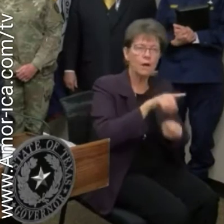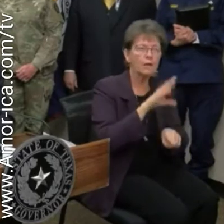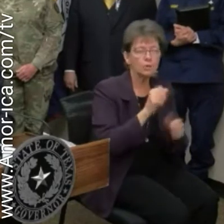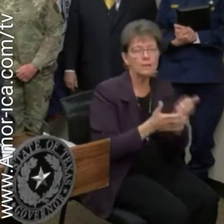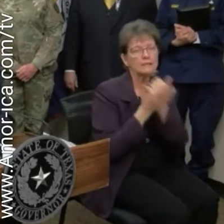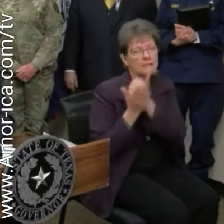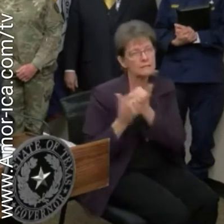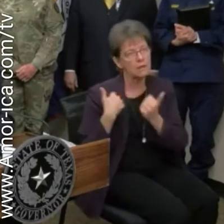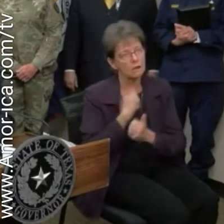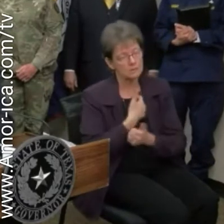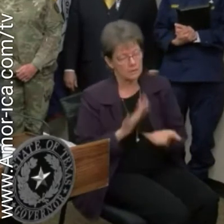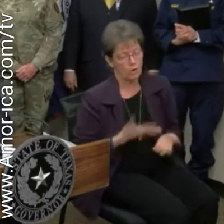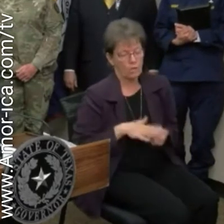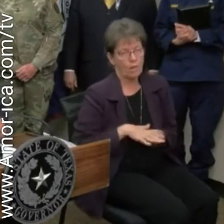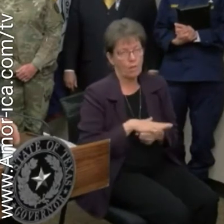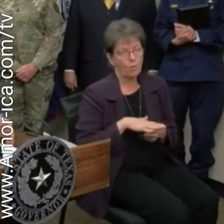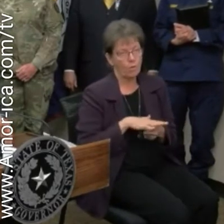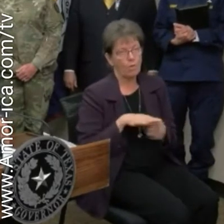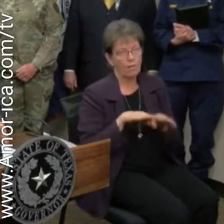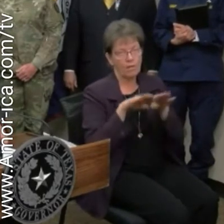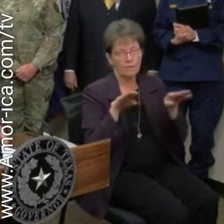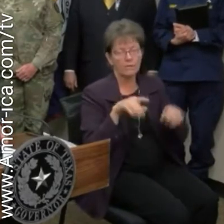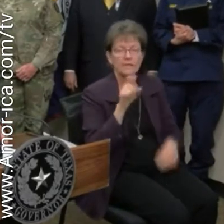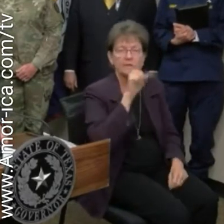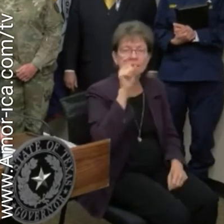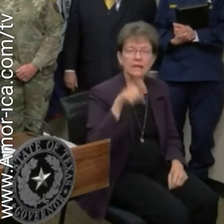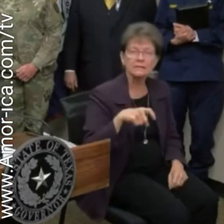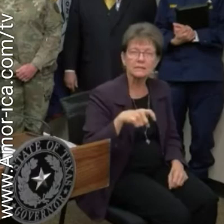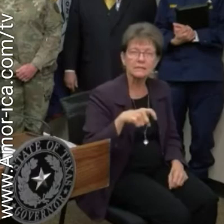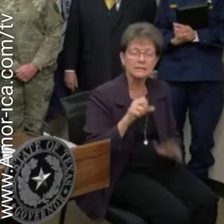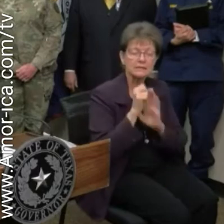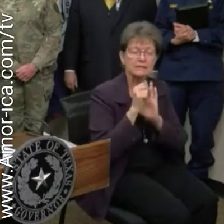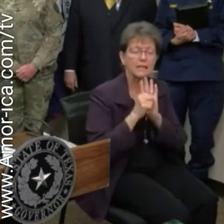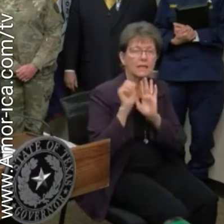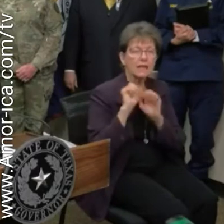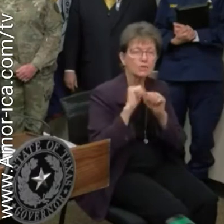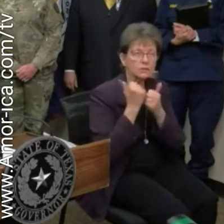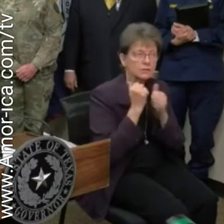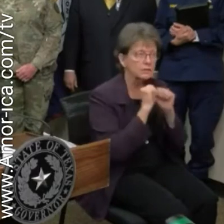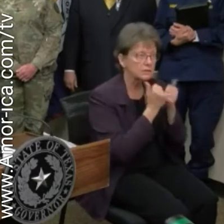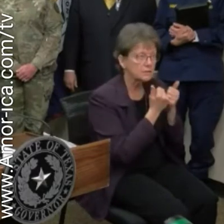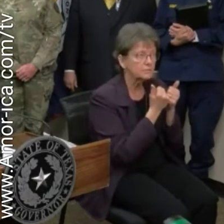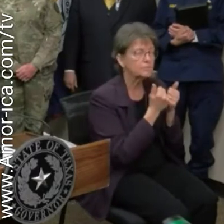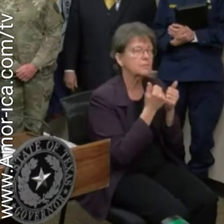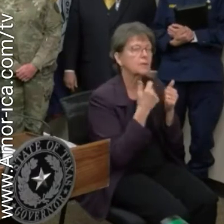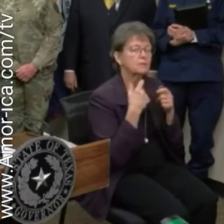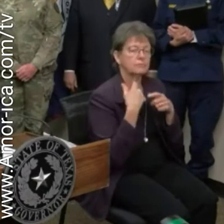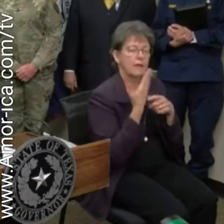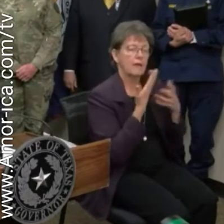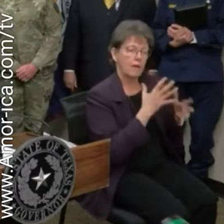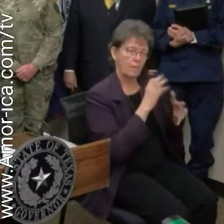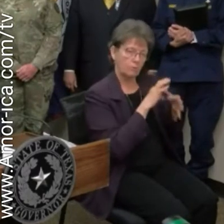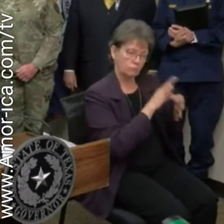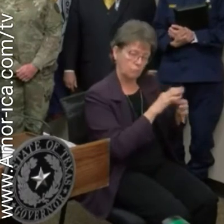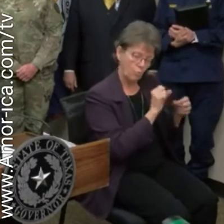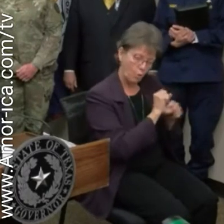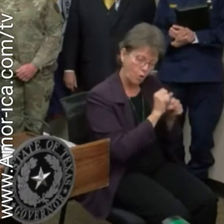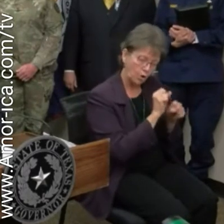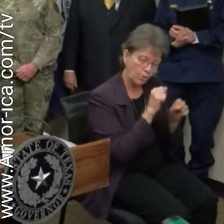assist us at the local level. The Texas state agencies have been working on